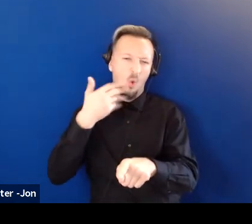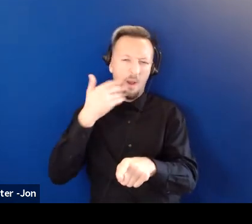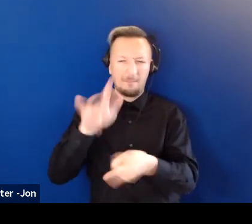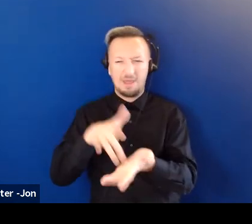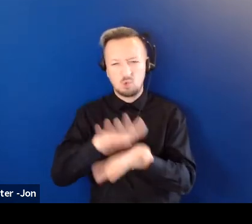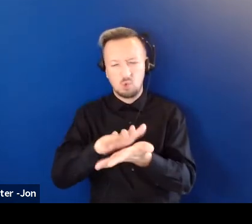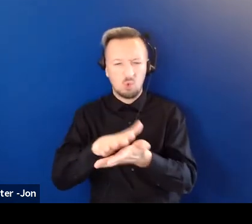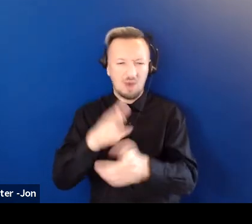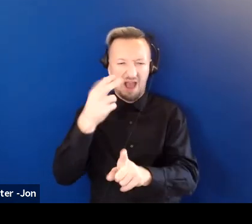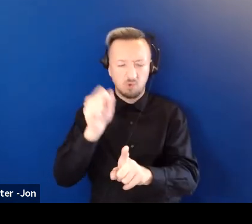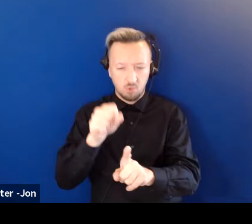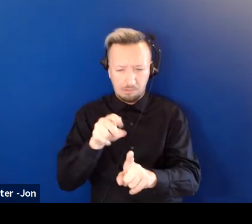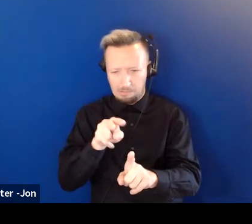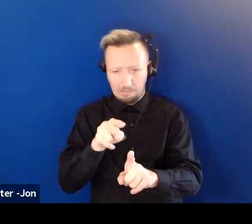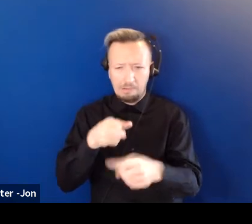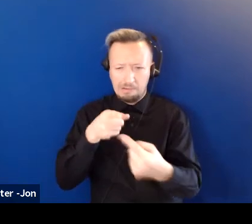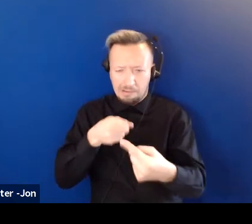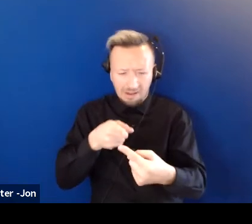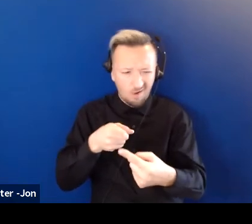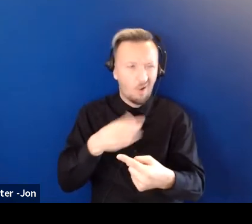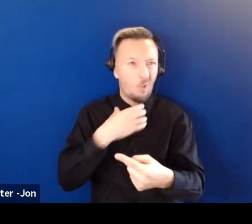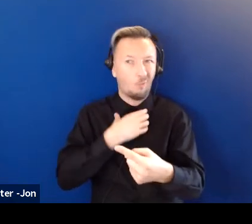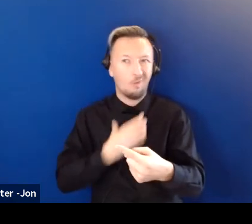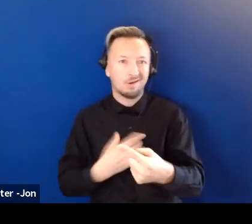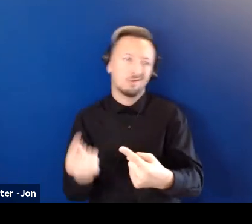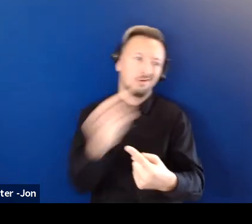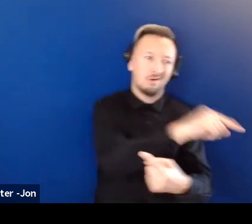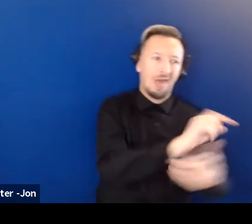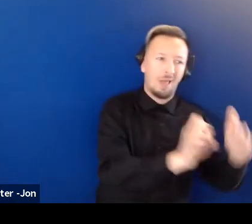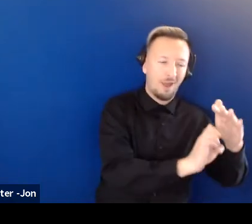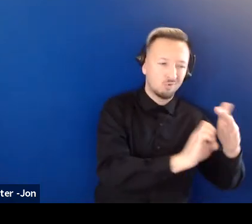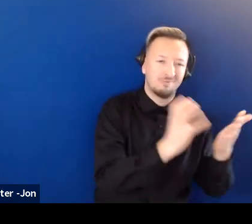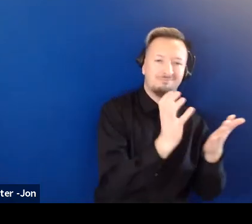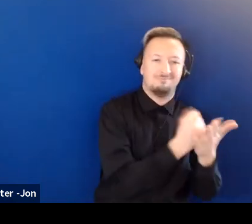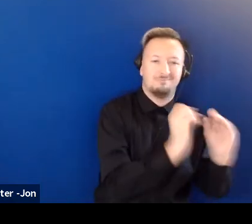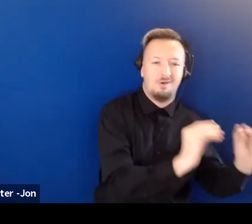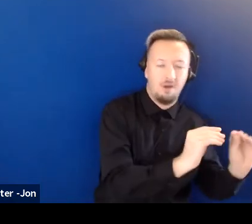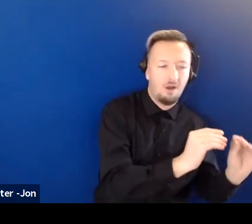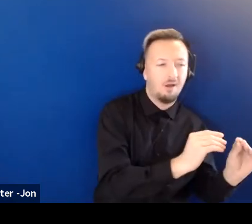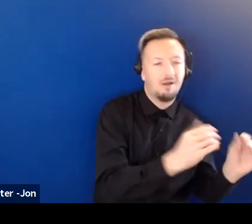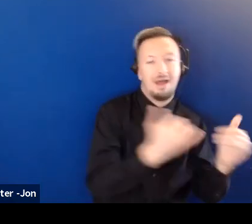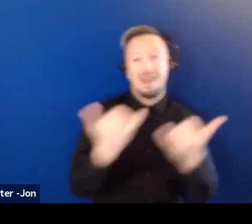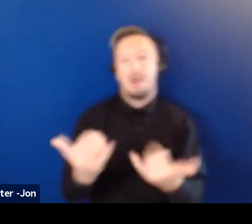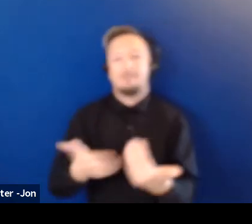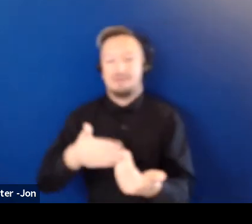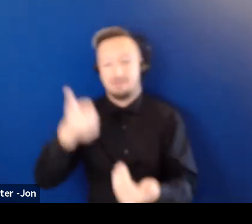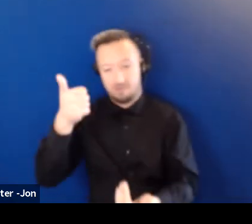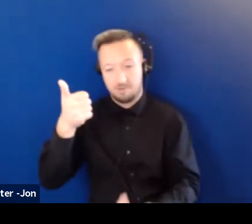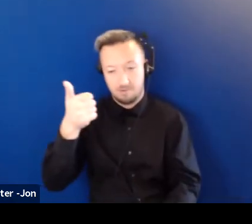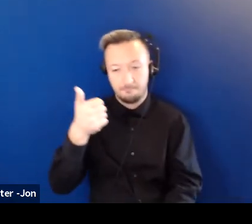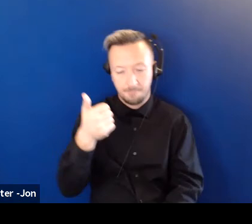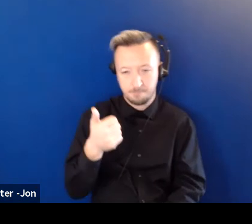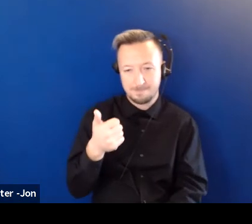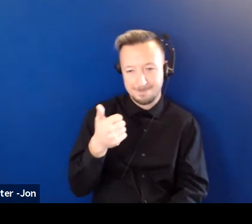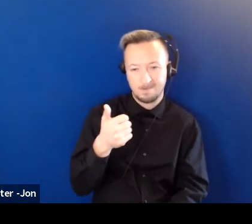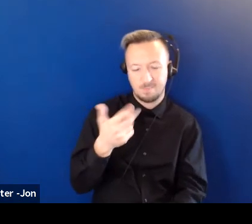bit younger, like we might not be having these conversations so late in life where we're having a change of stigma that's so much harder than if we had open